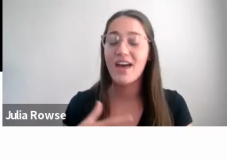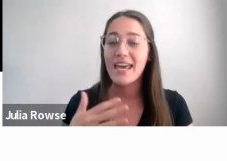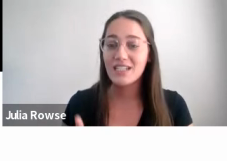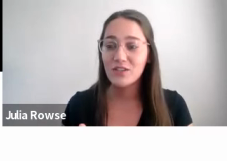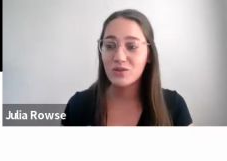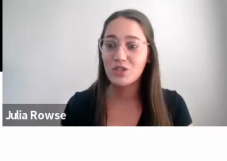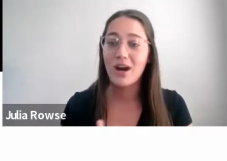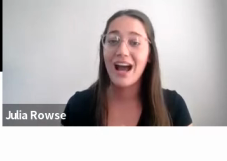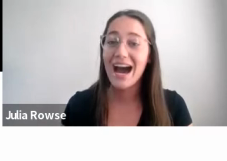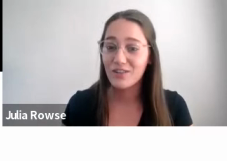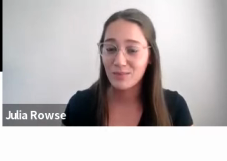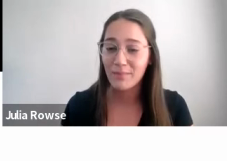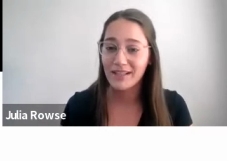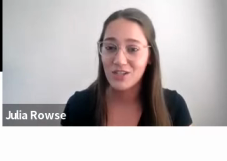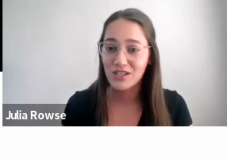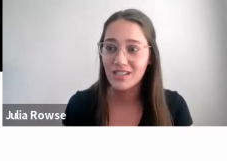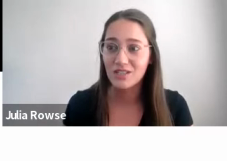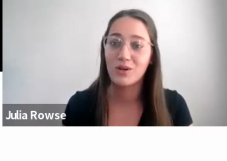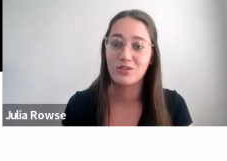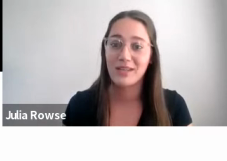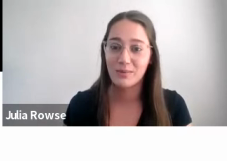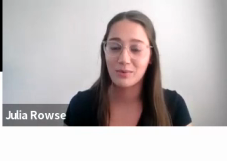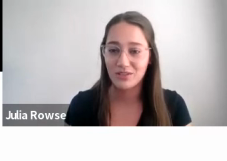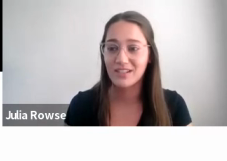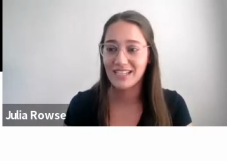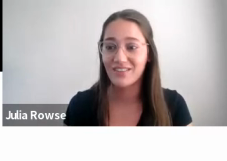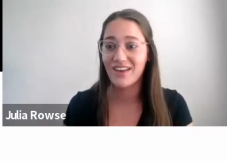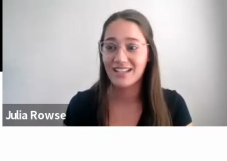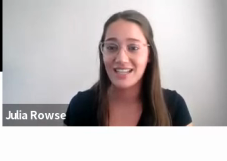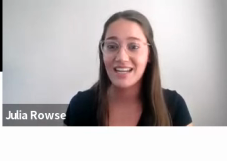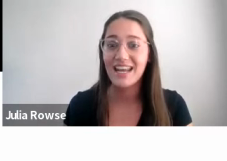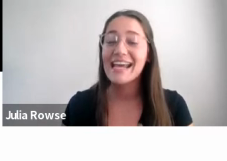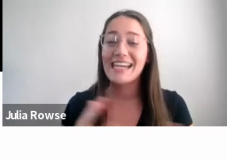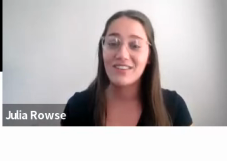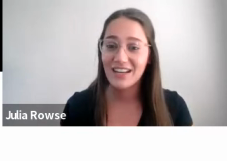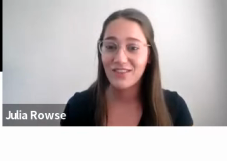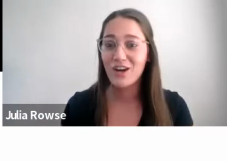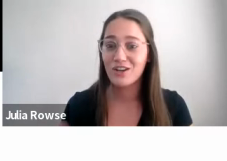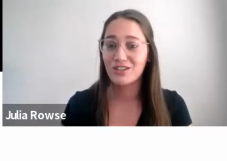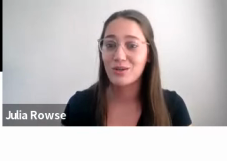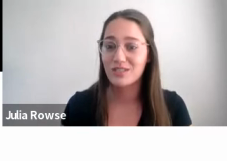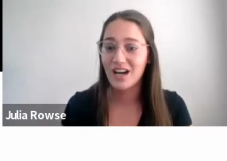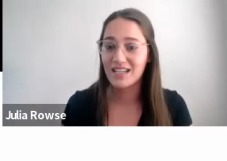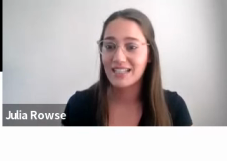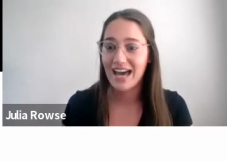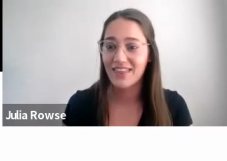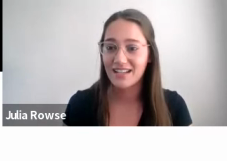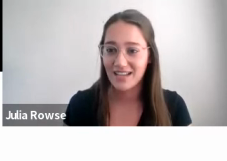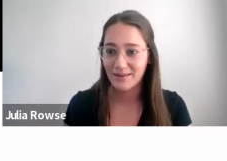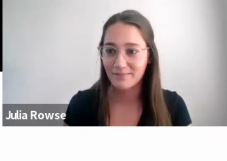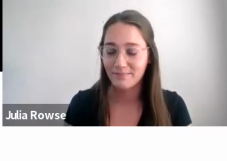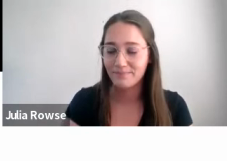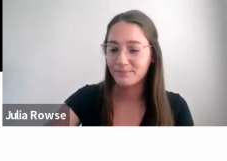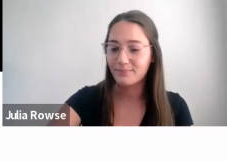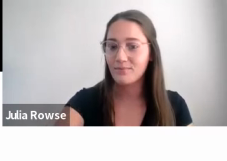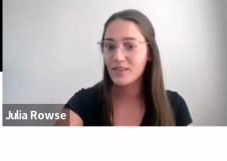have individuals who are at high risk populations to also be able to receive the vaccine, even if they aren't a close contact at that